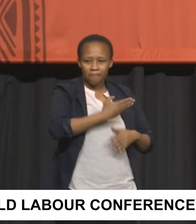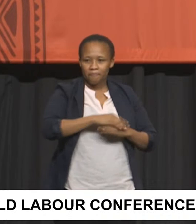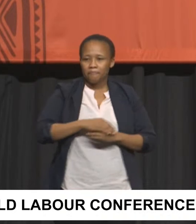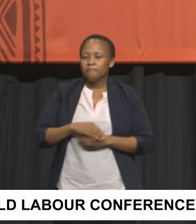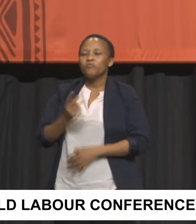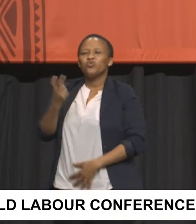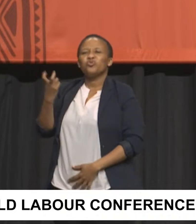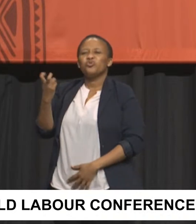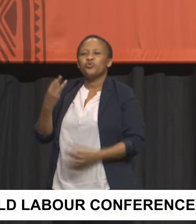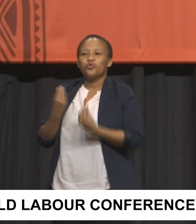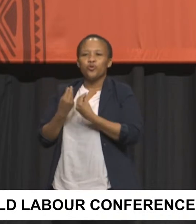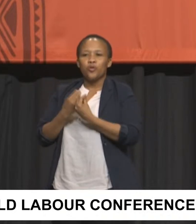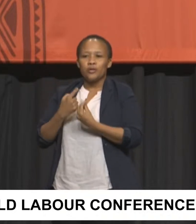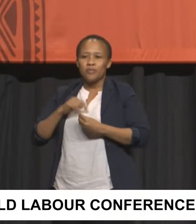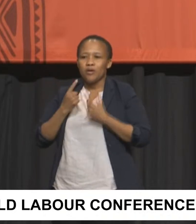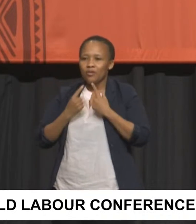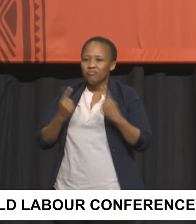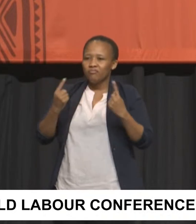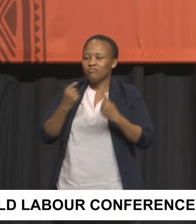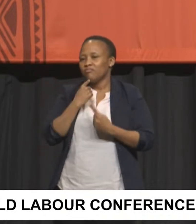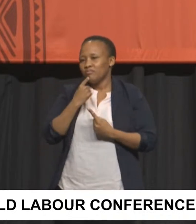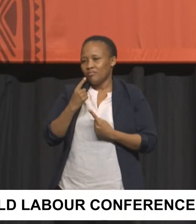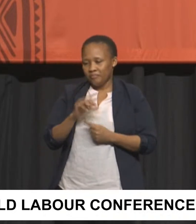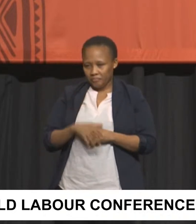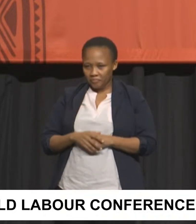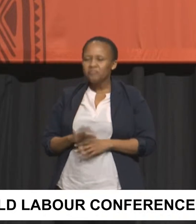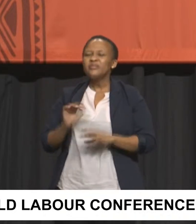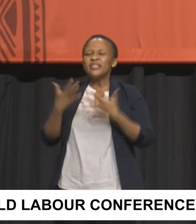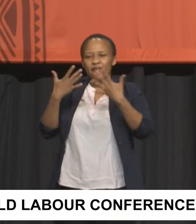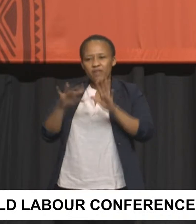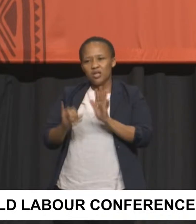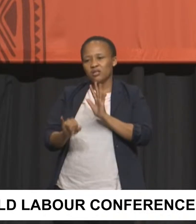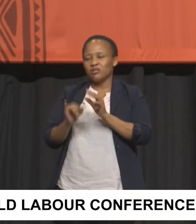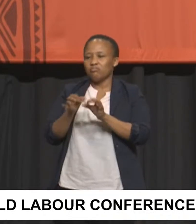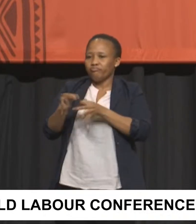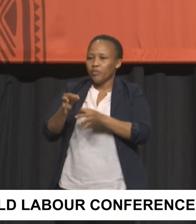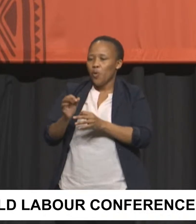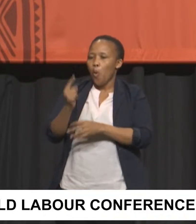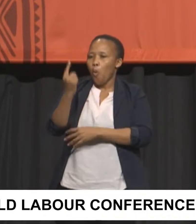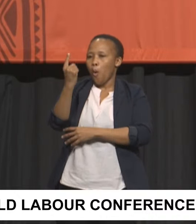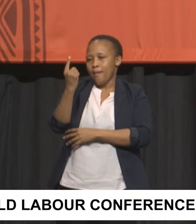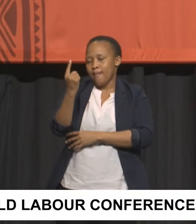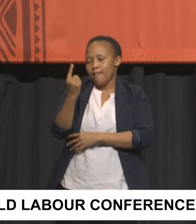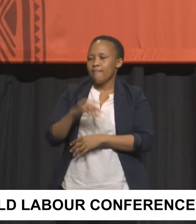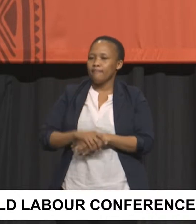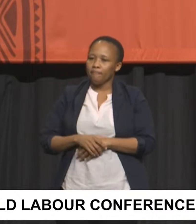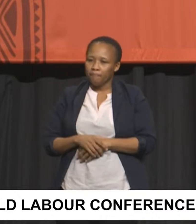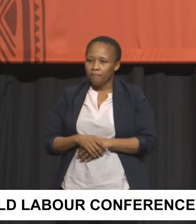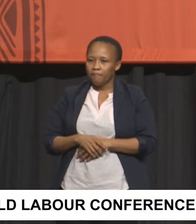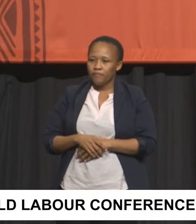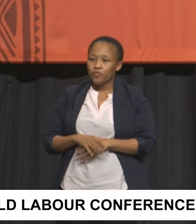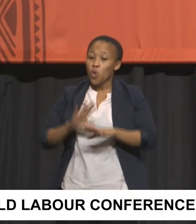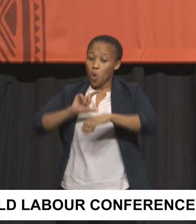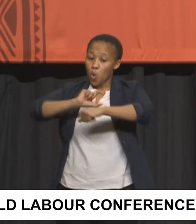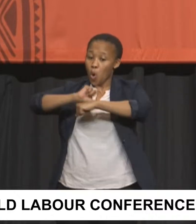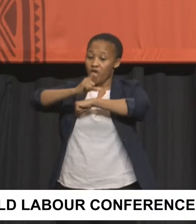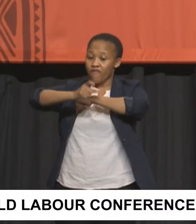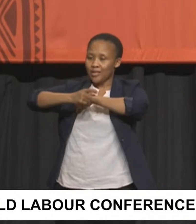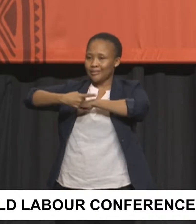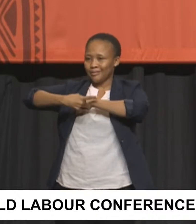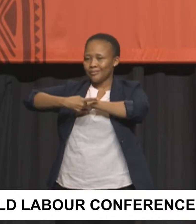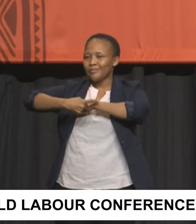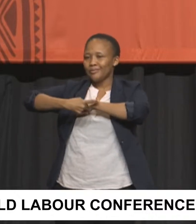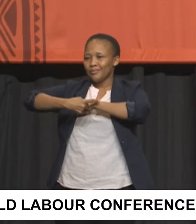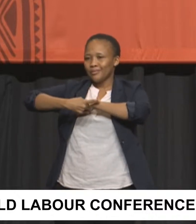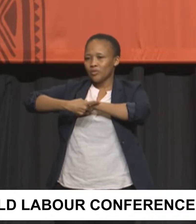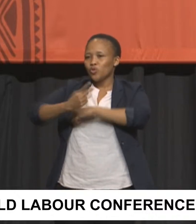the two things I want to highlight, as I already indicated, the one, this conference will be judged